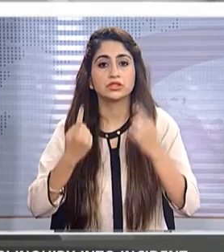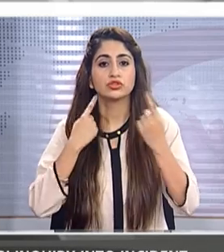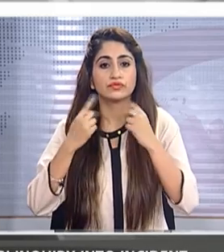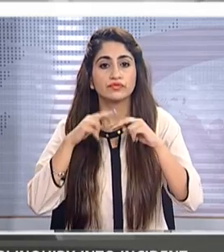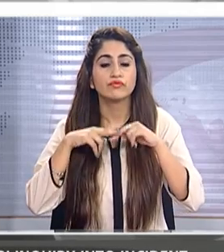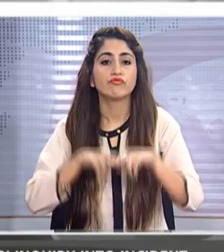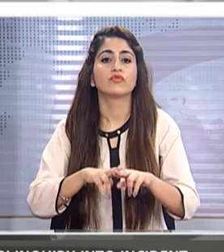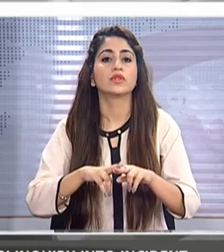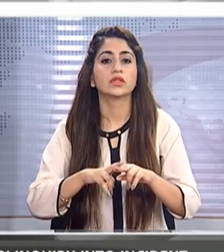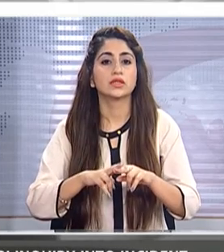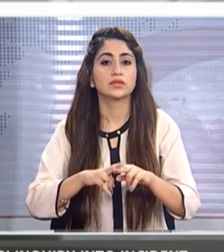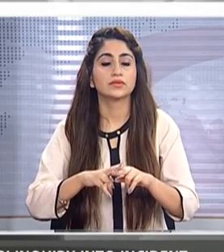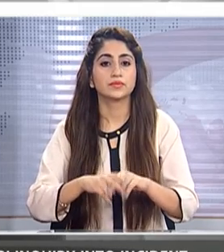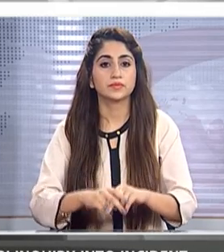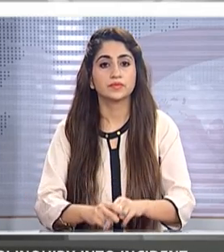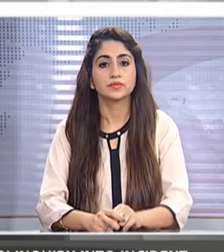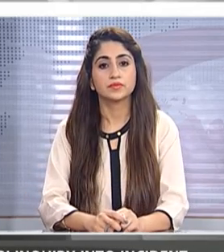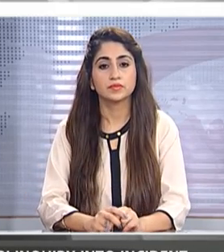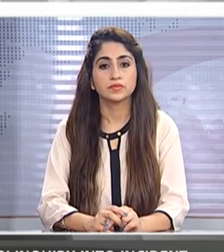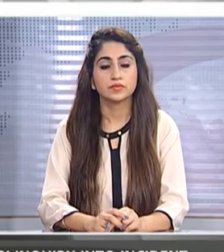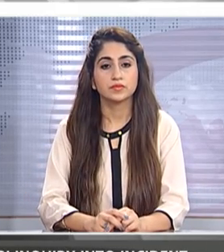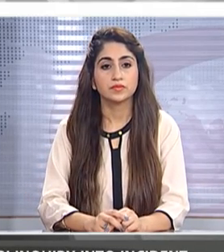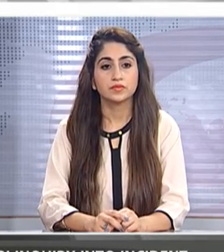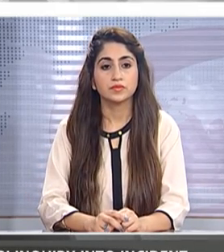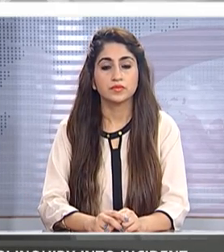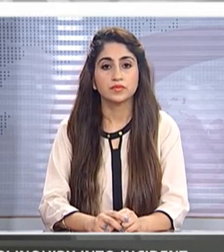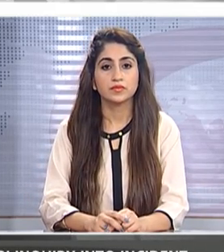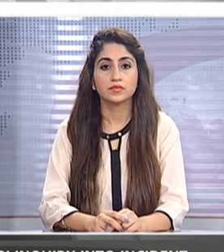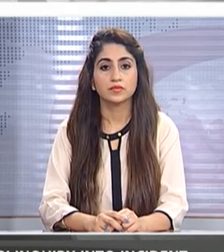year should be investigated.